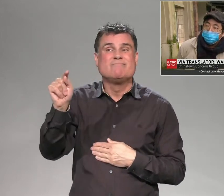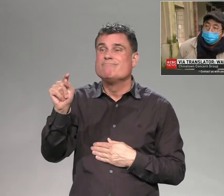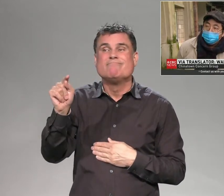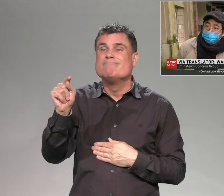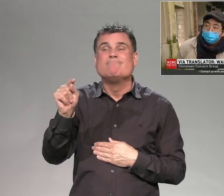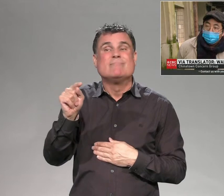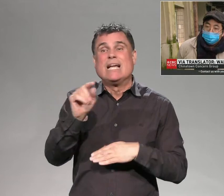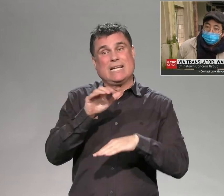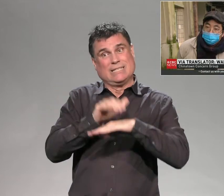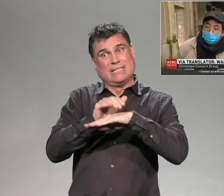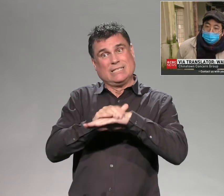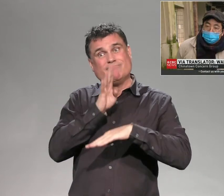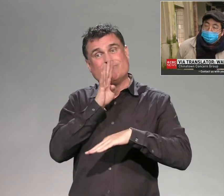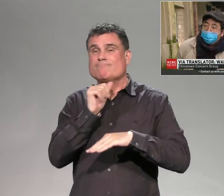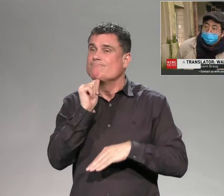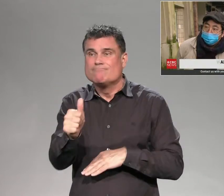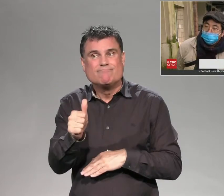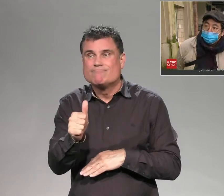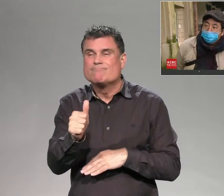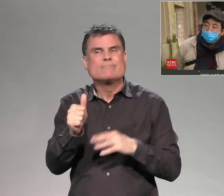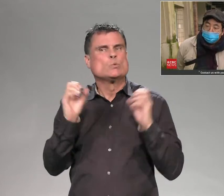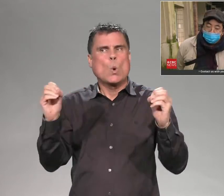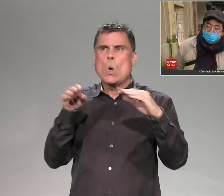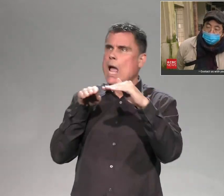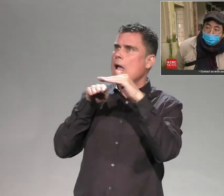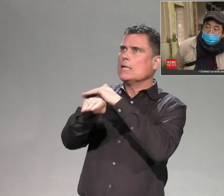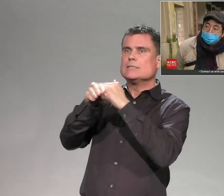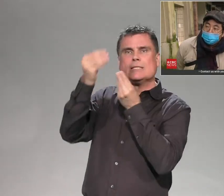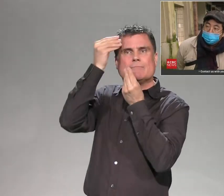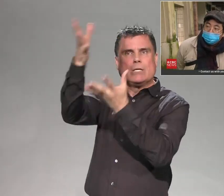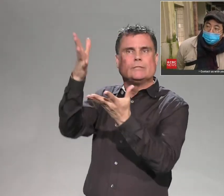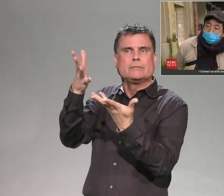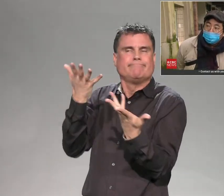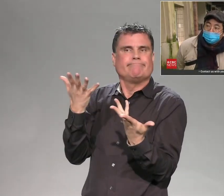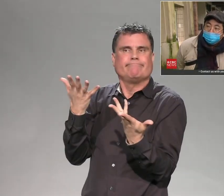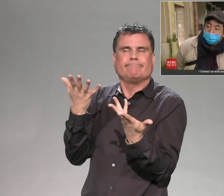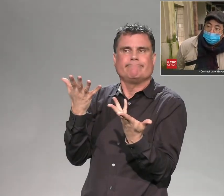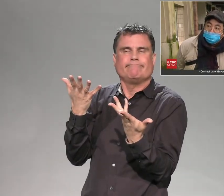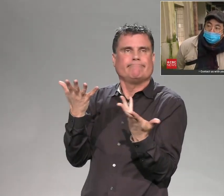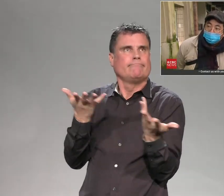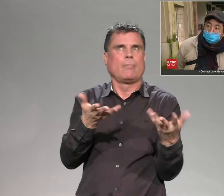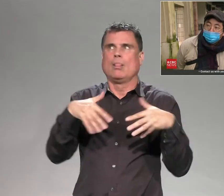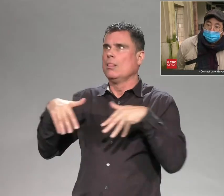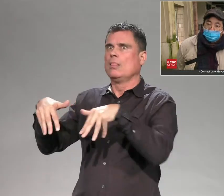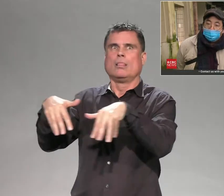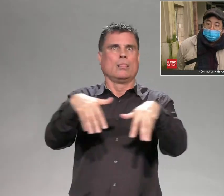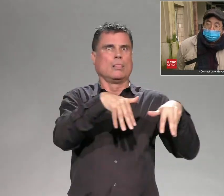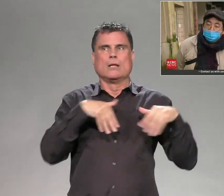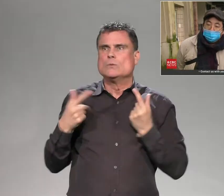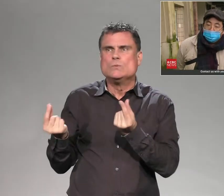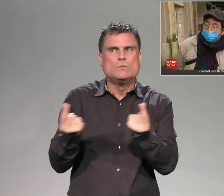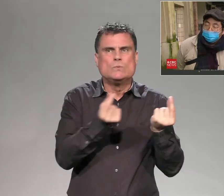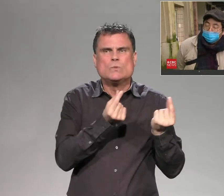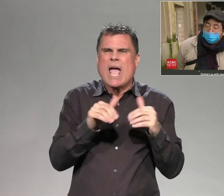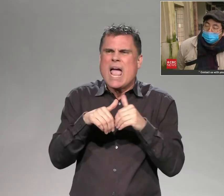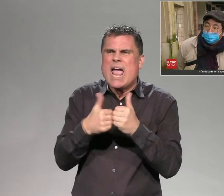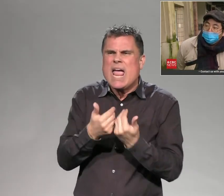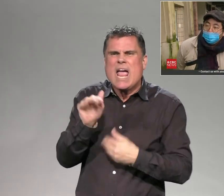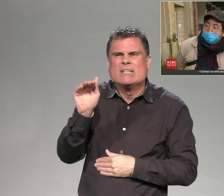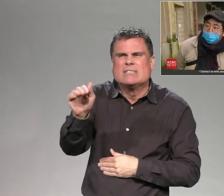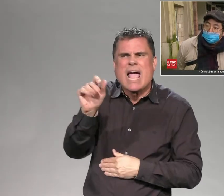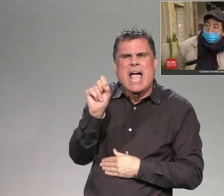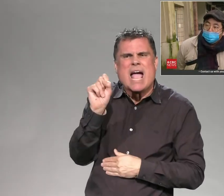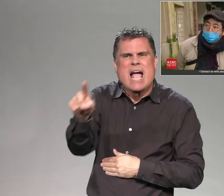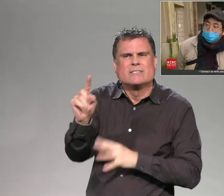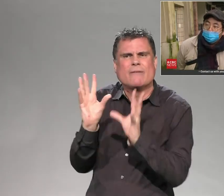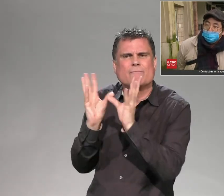this information and won't able to have help to ask their specialist and ask their family doctor, and they don't even know